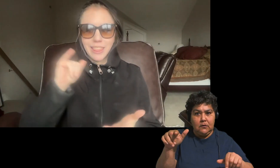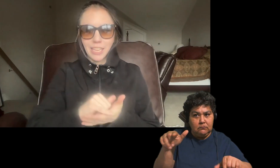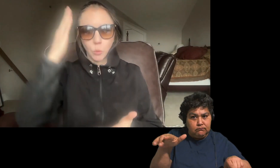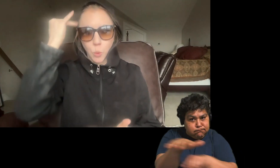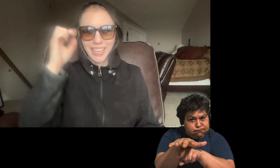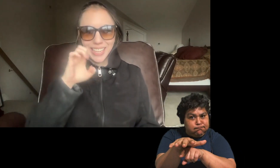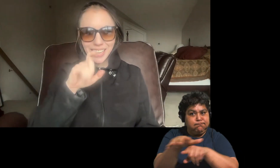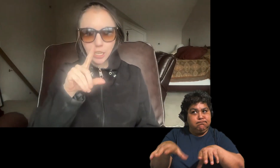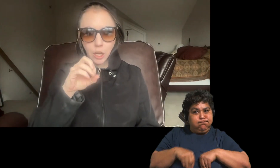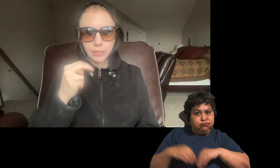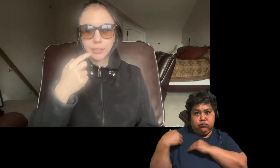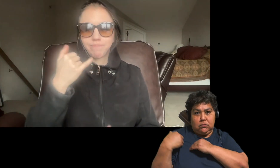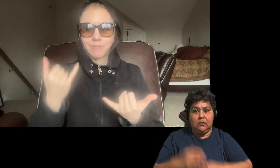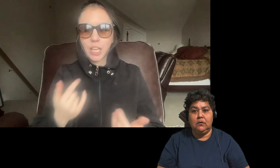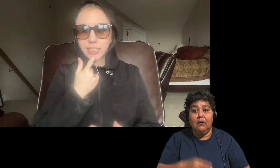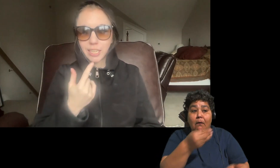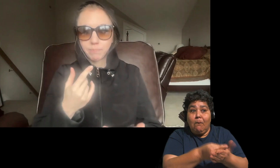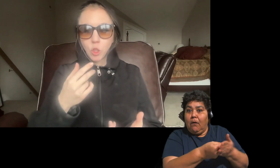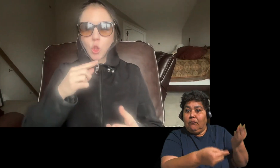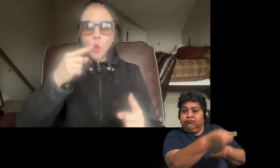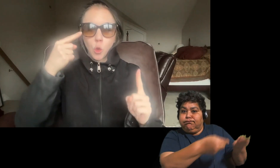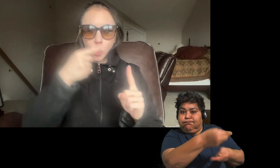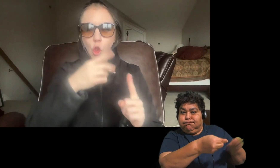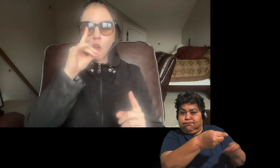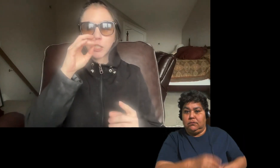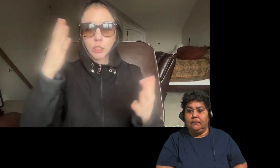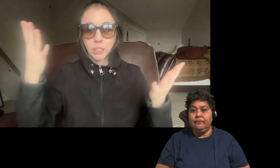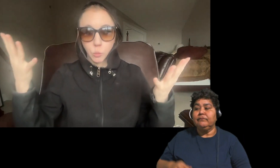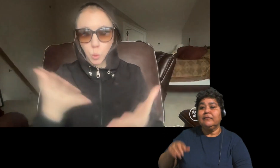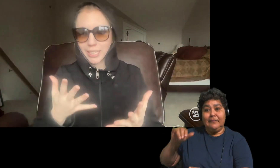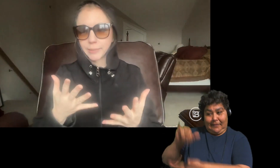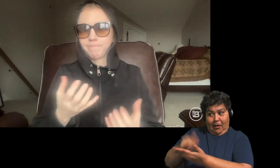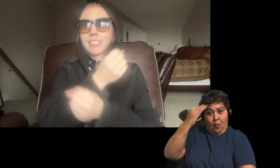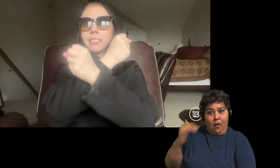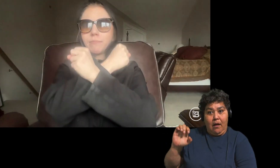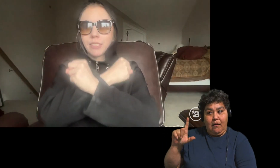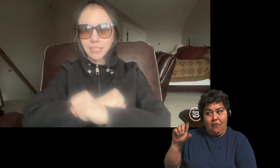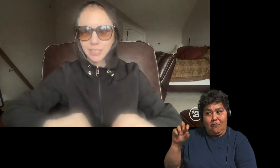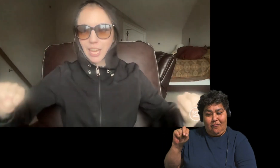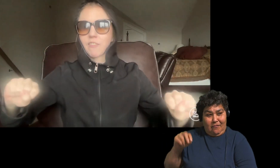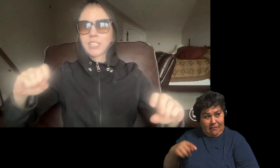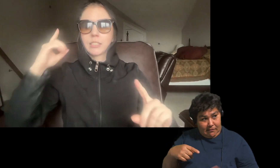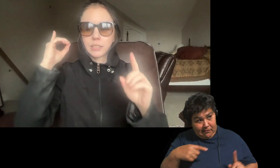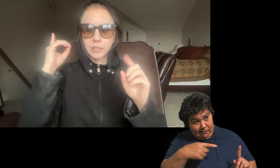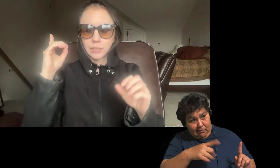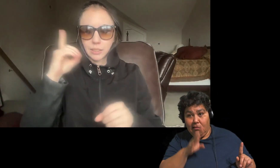responsibility, and they routinely transfer funds between each other and finance the same programs.